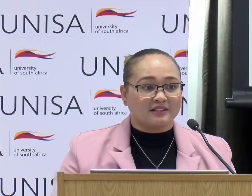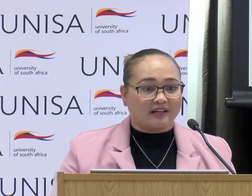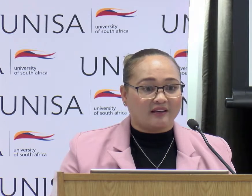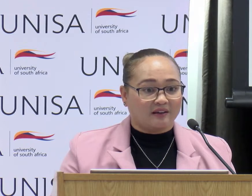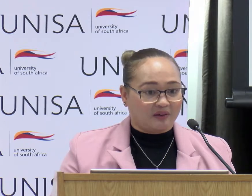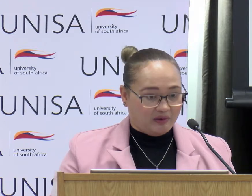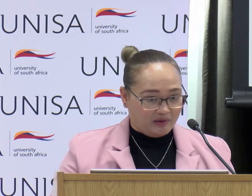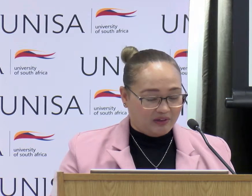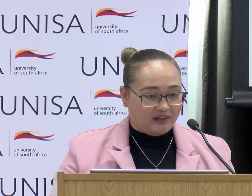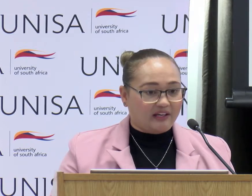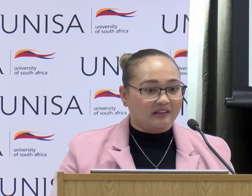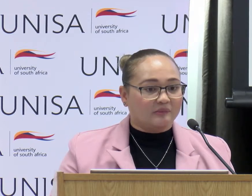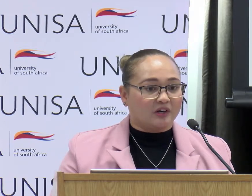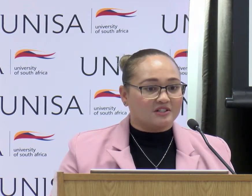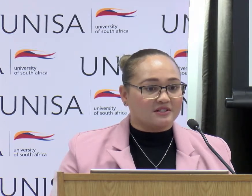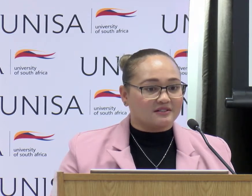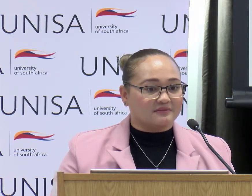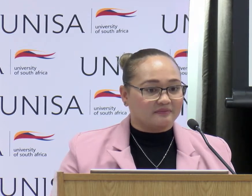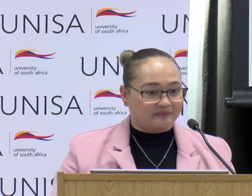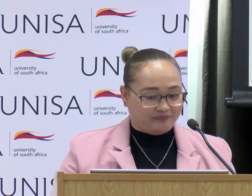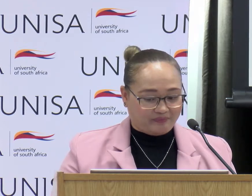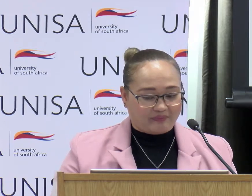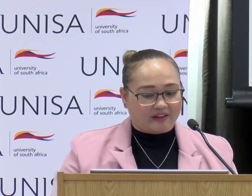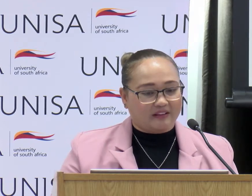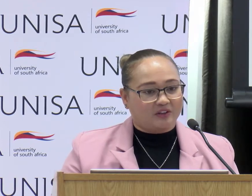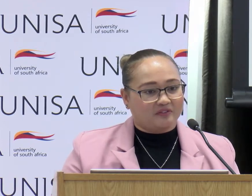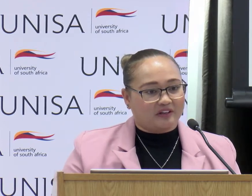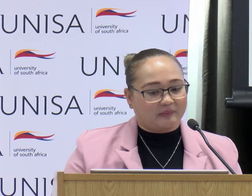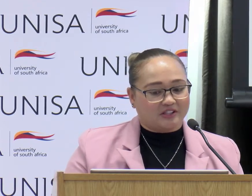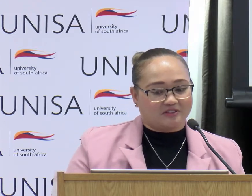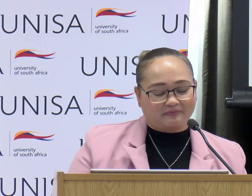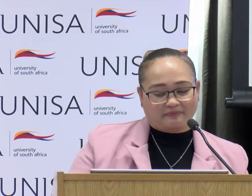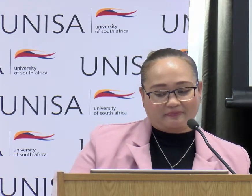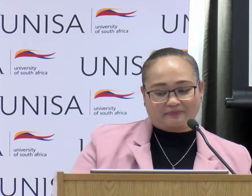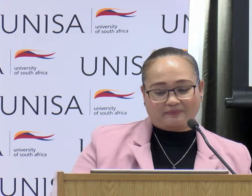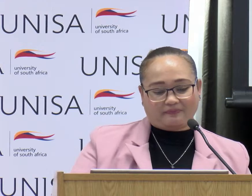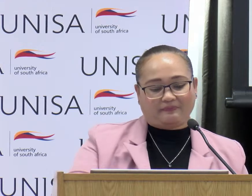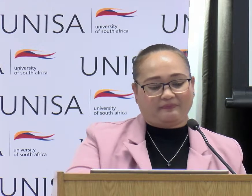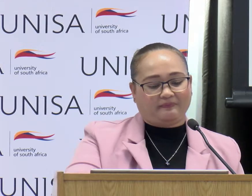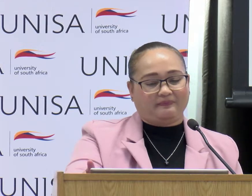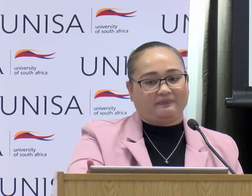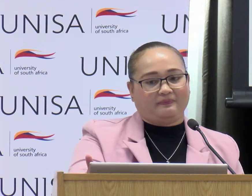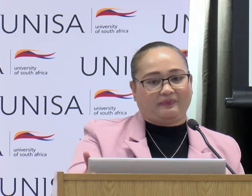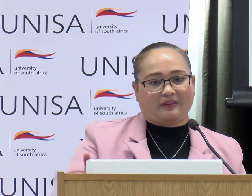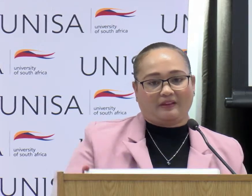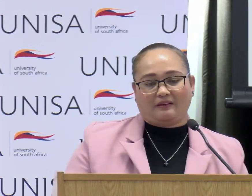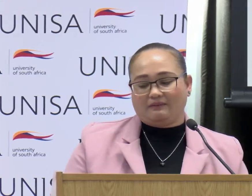not stay in the margins. Thank you very much.